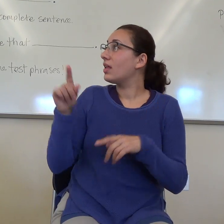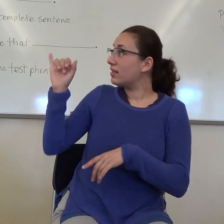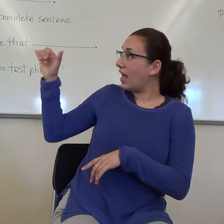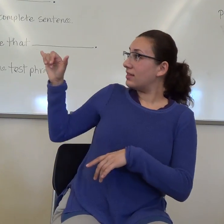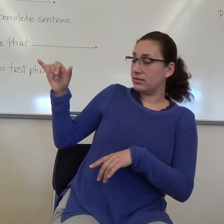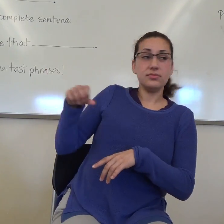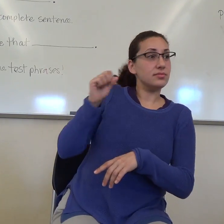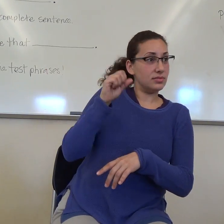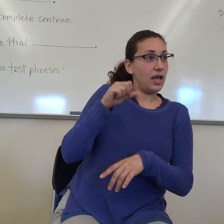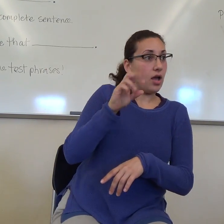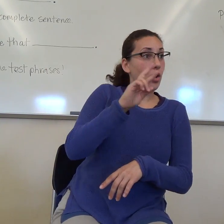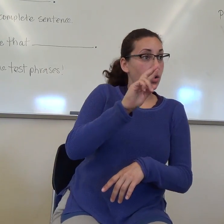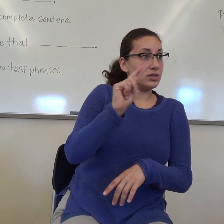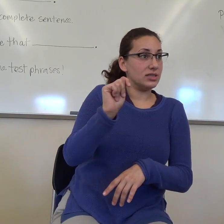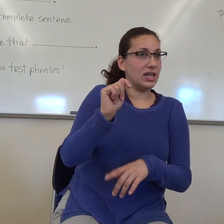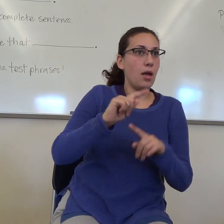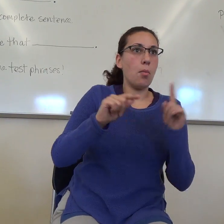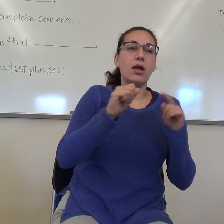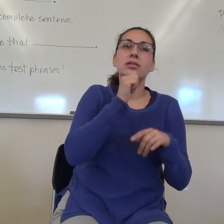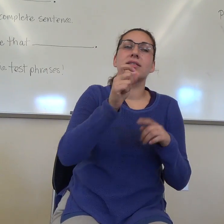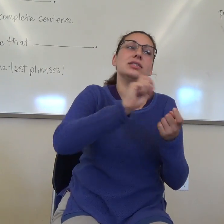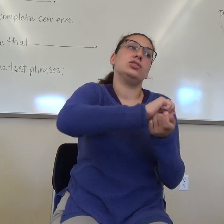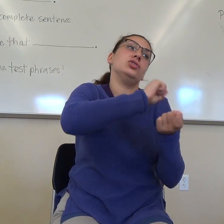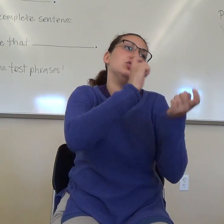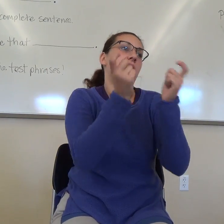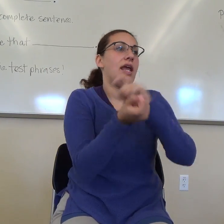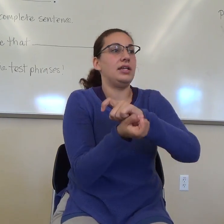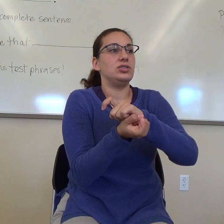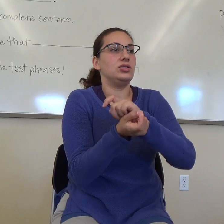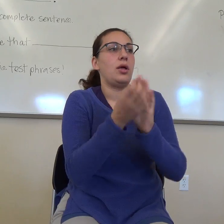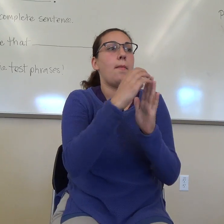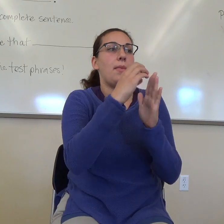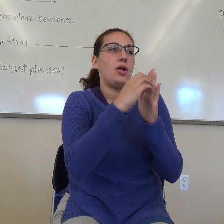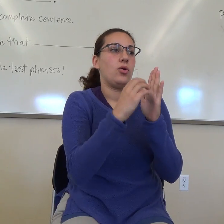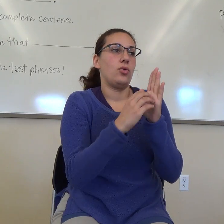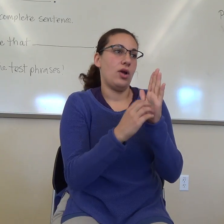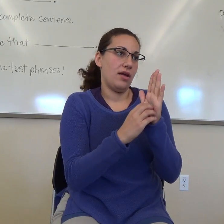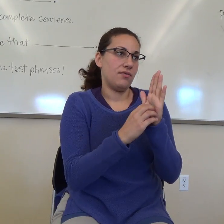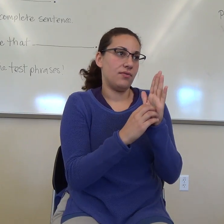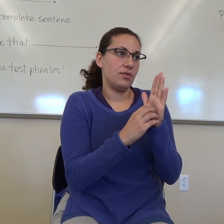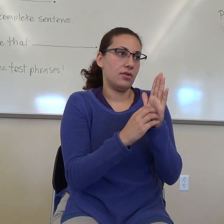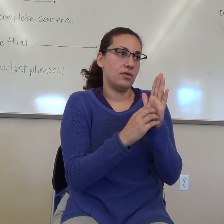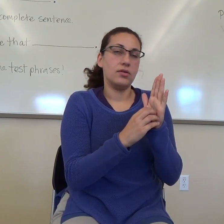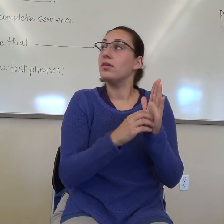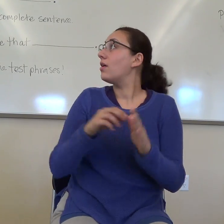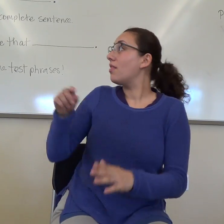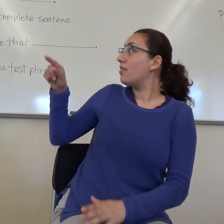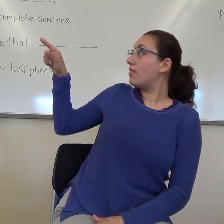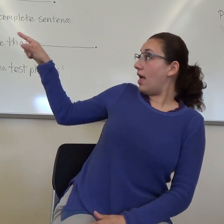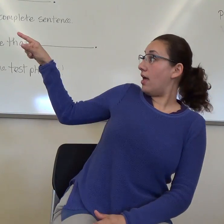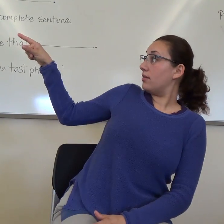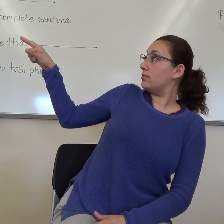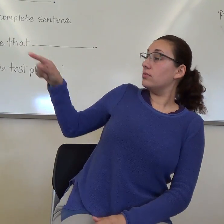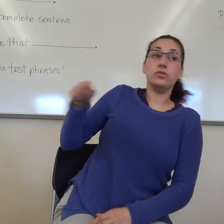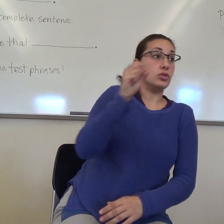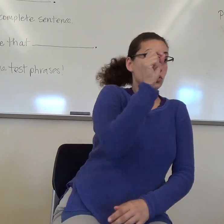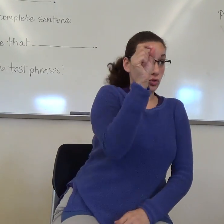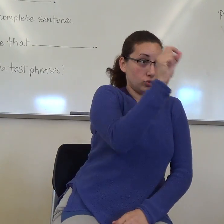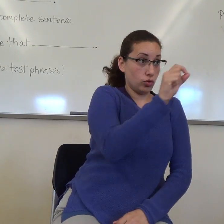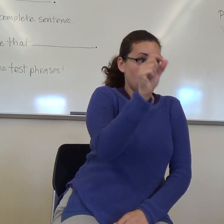the entire paragraph. This one is. People don't know why we celebrate